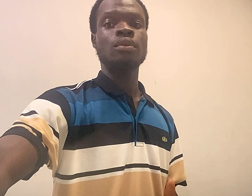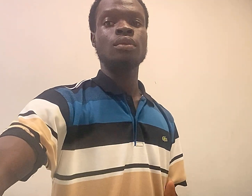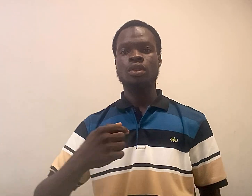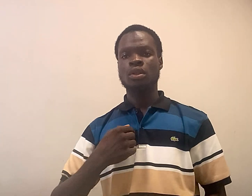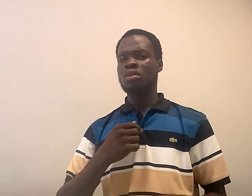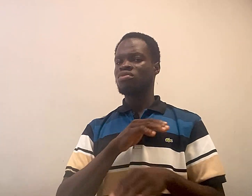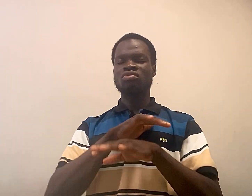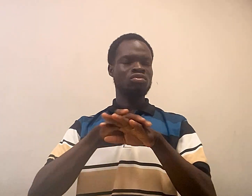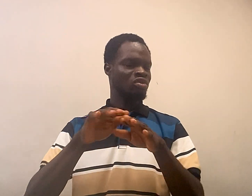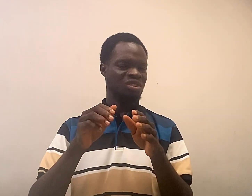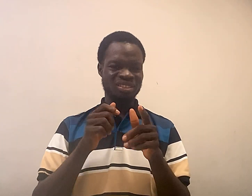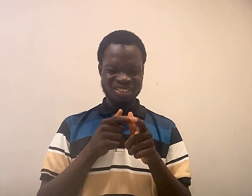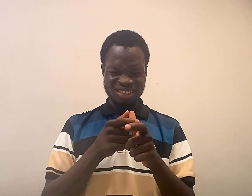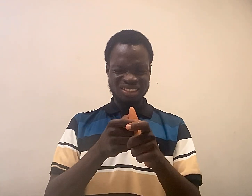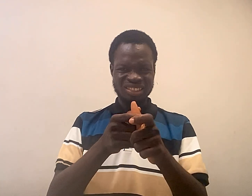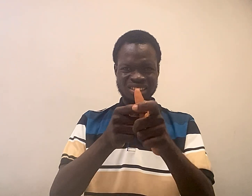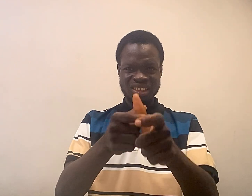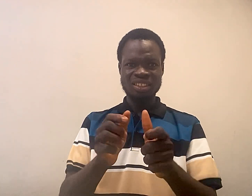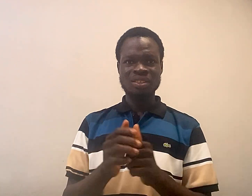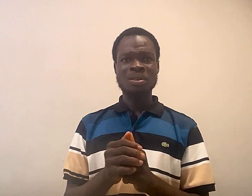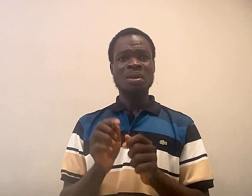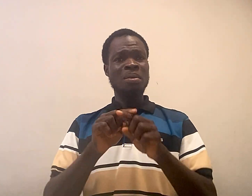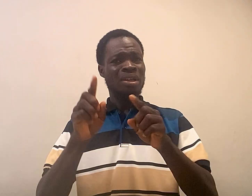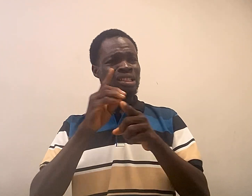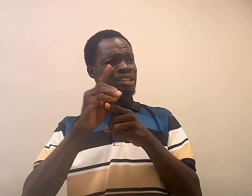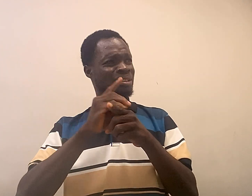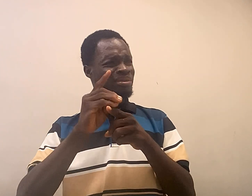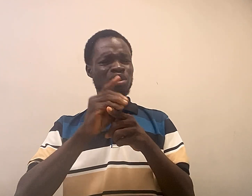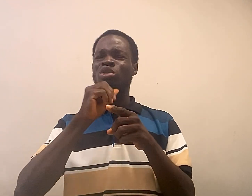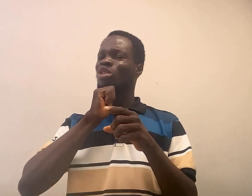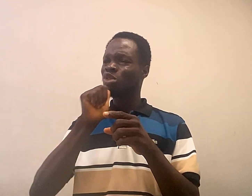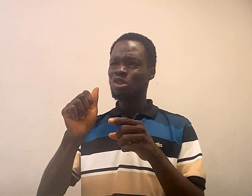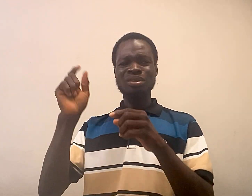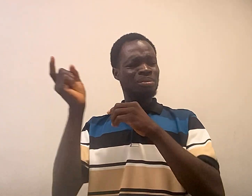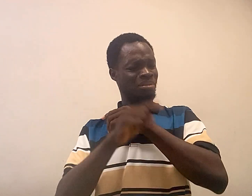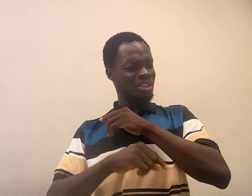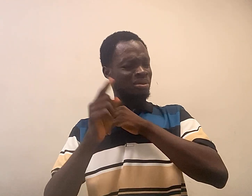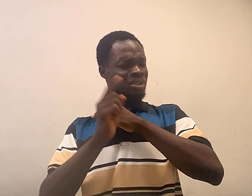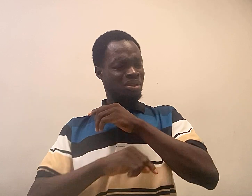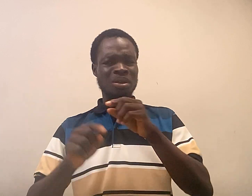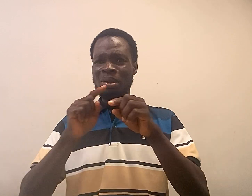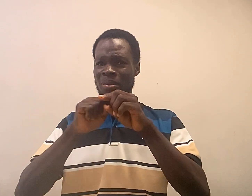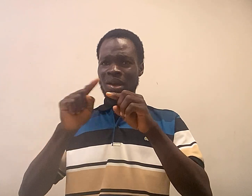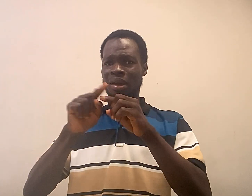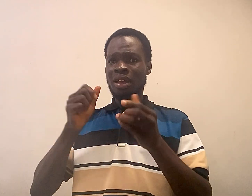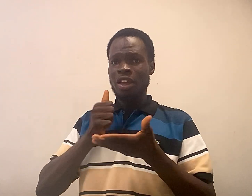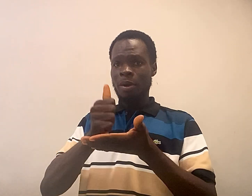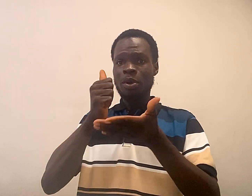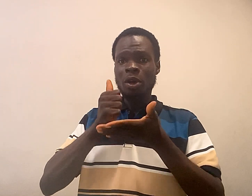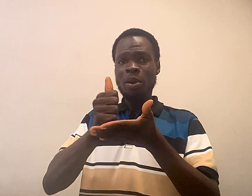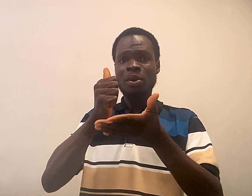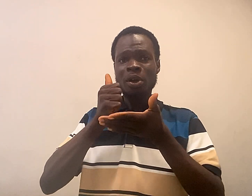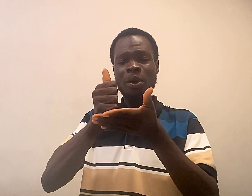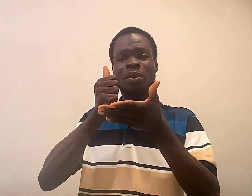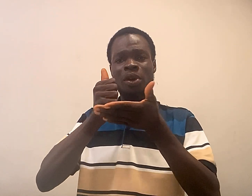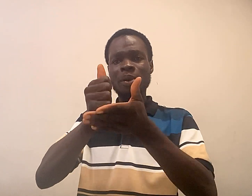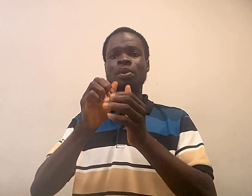help. Empires. Discipline is not a punishment. It's your shield. It's your sword. It's your